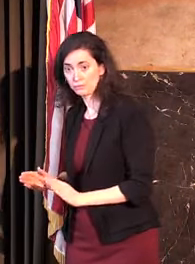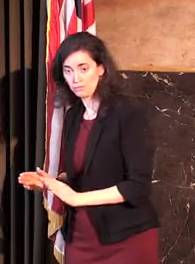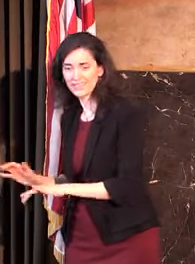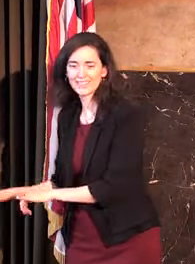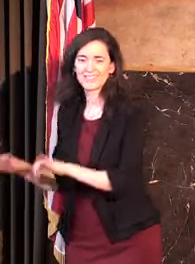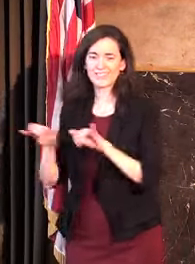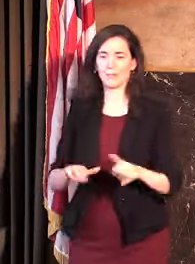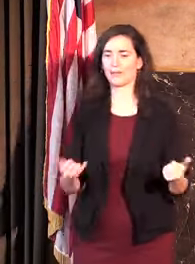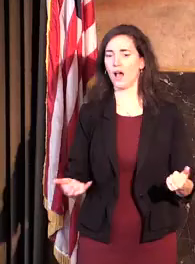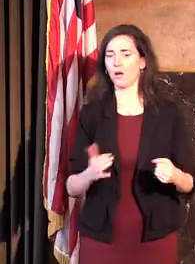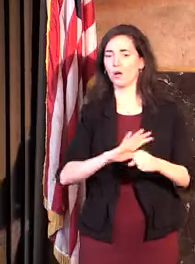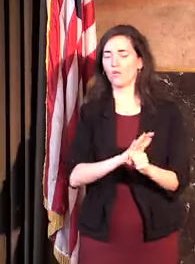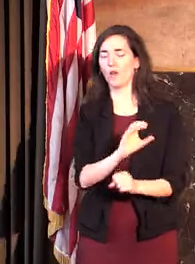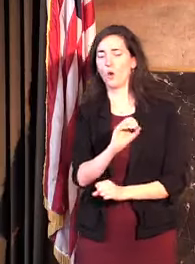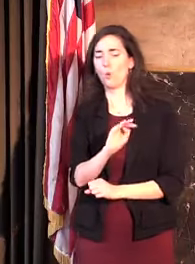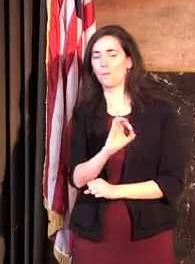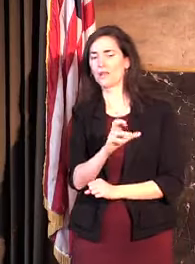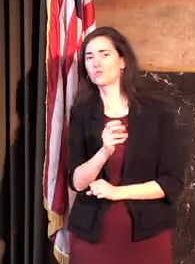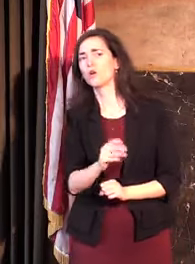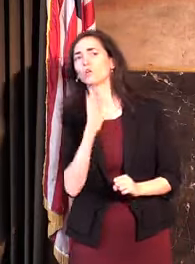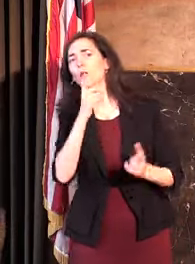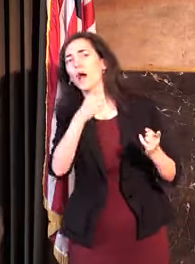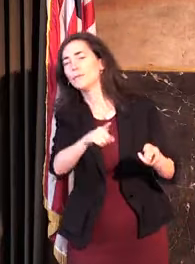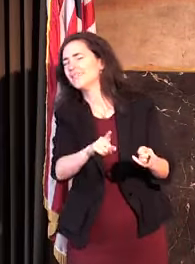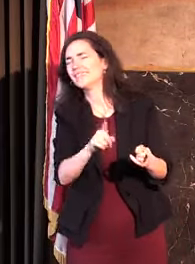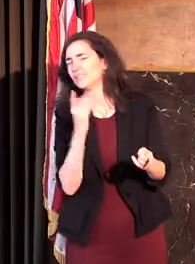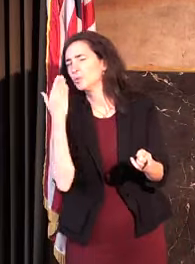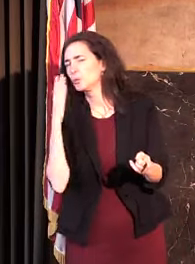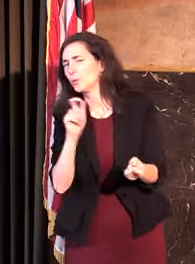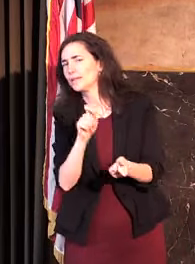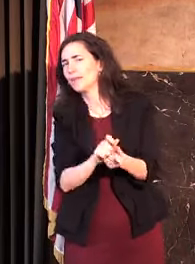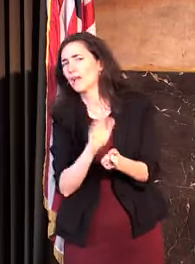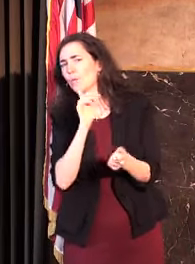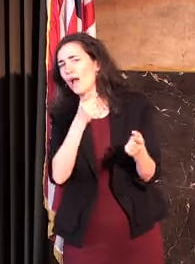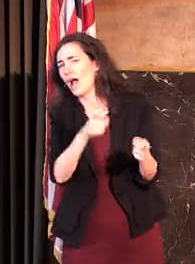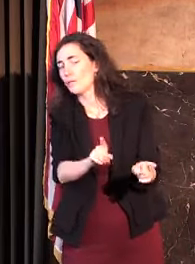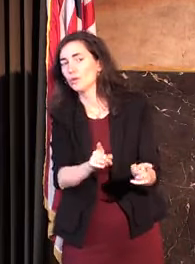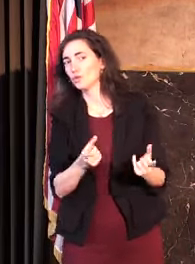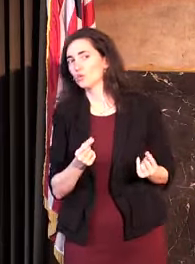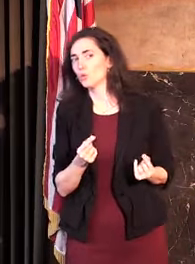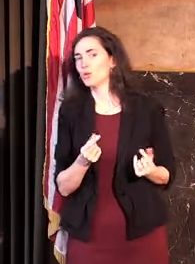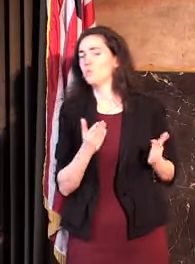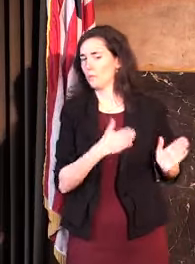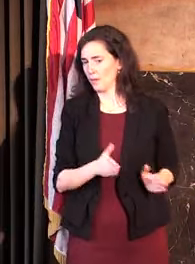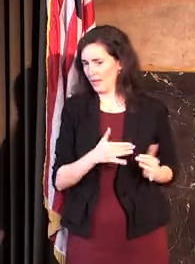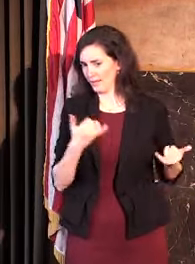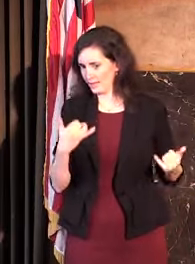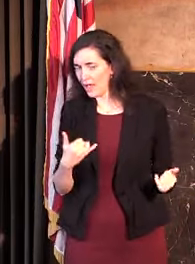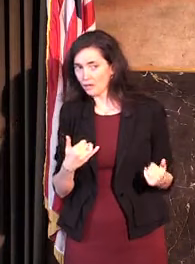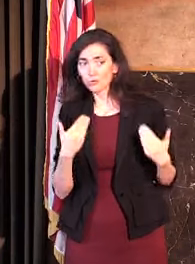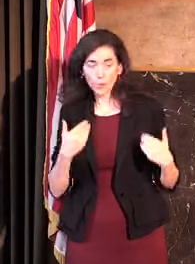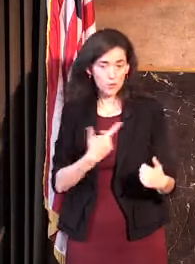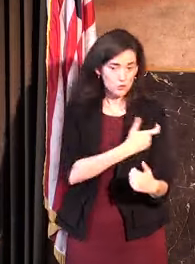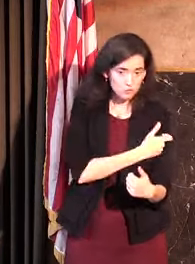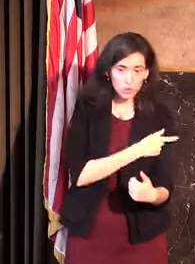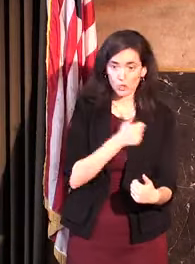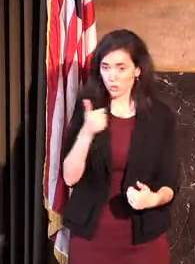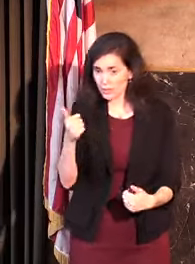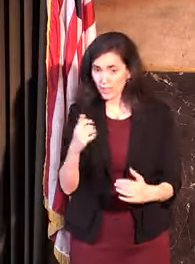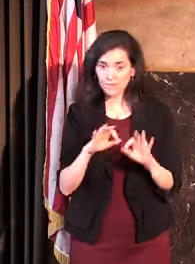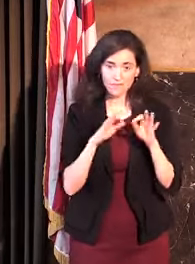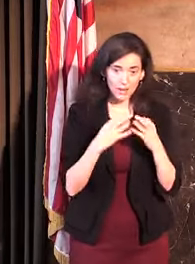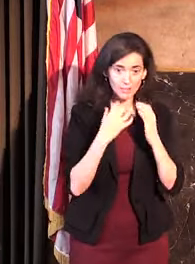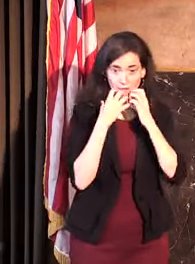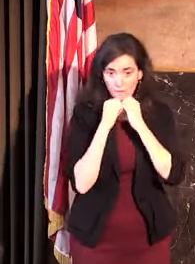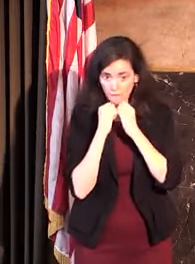vaccinated. And if you or your loved ones have not done so or have not gotten boosted and you're eligible, now's the time to do it.